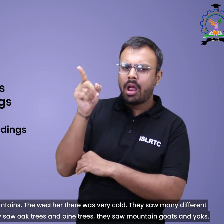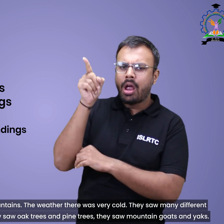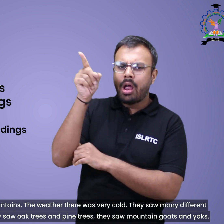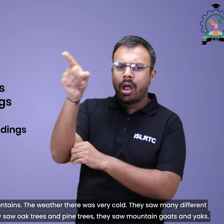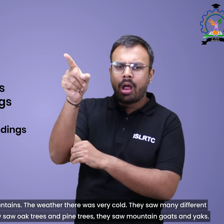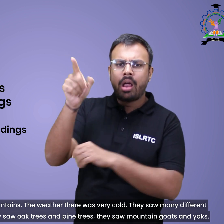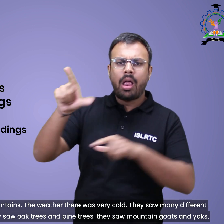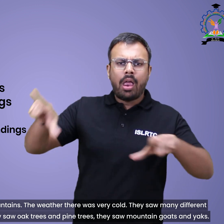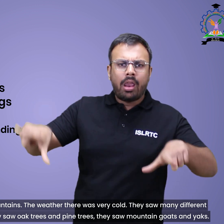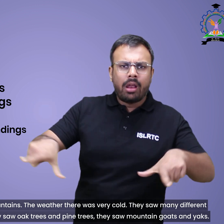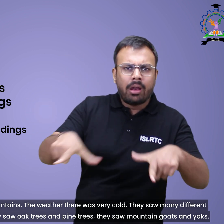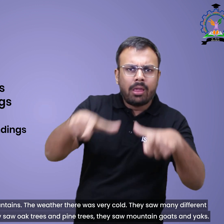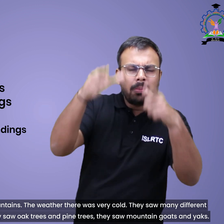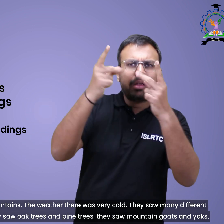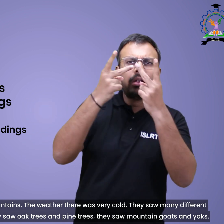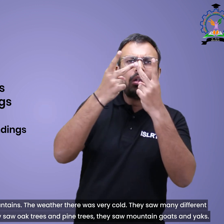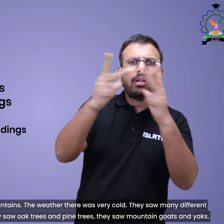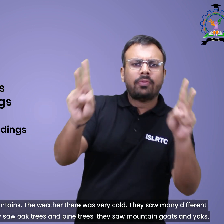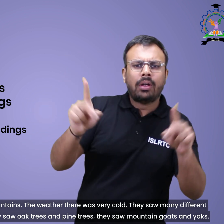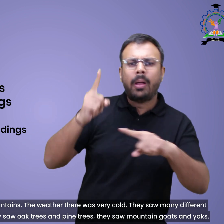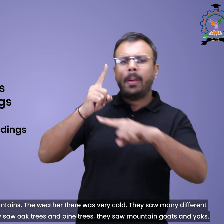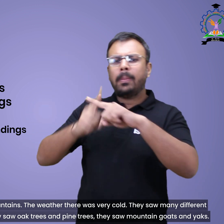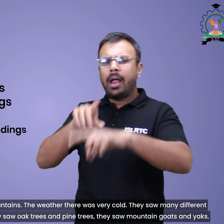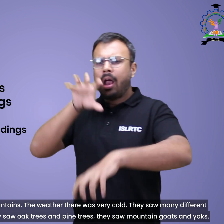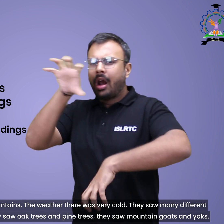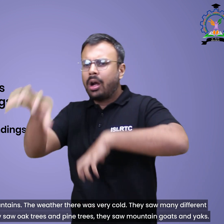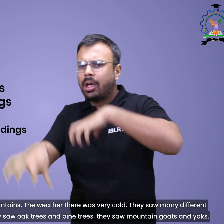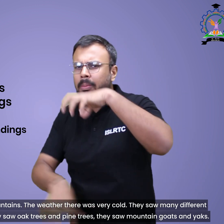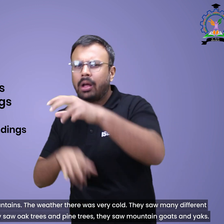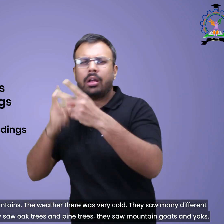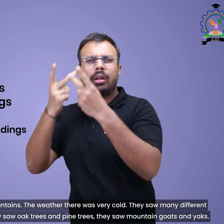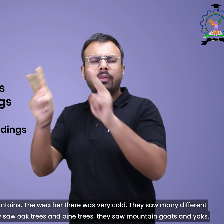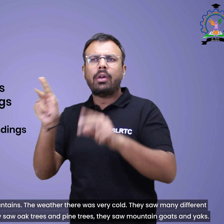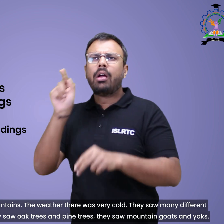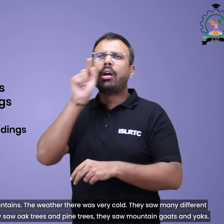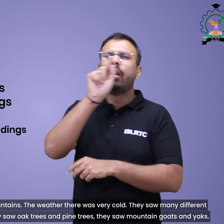saw oak trees and pine trees. They saw mountain goats and yaks.